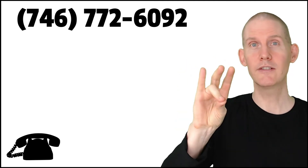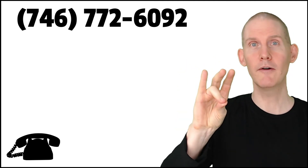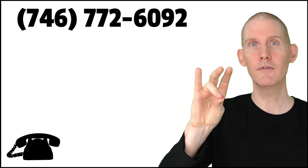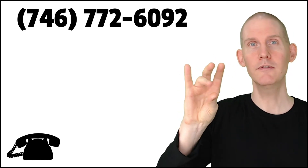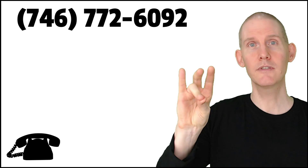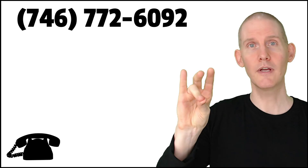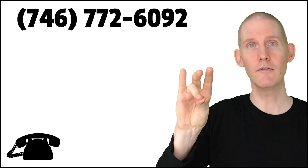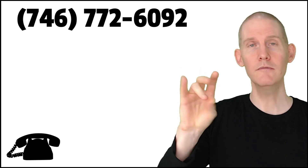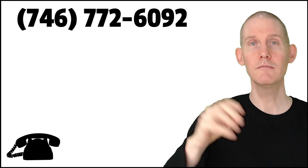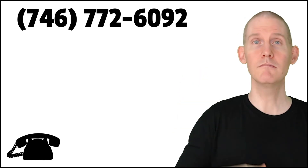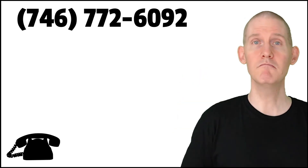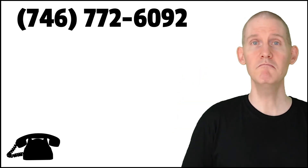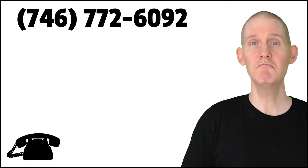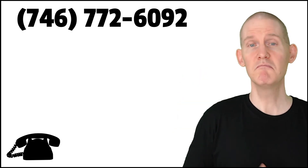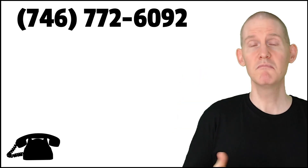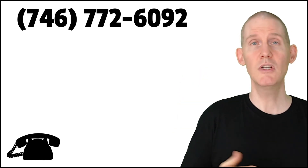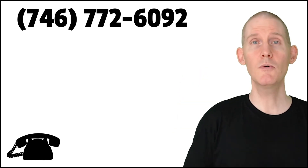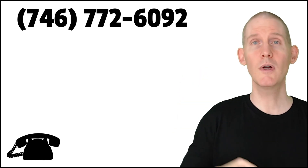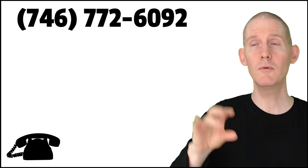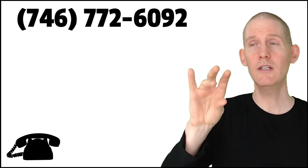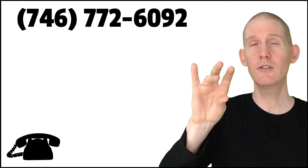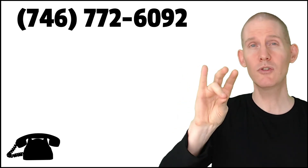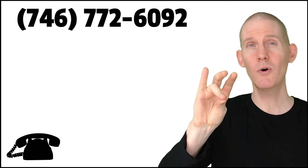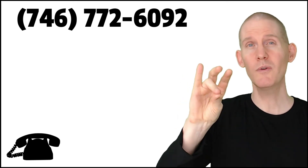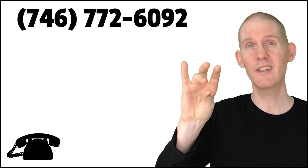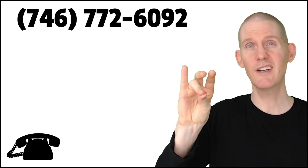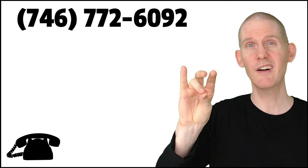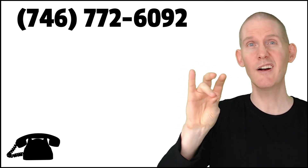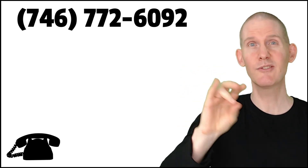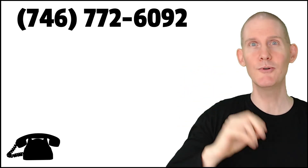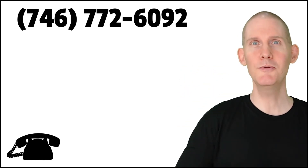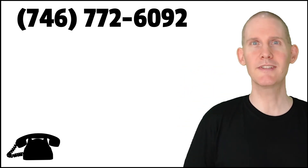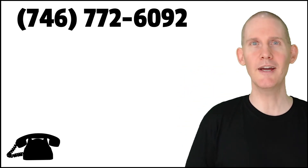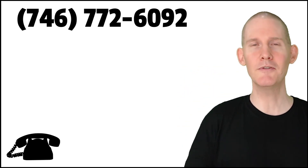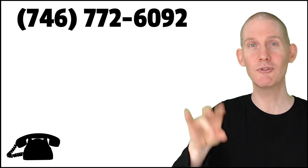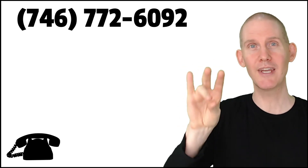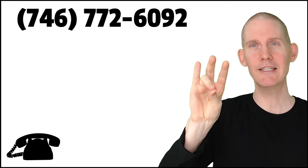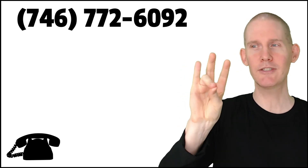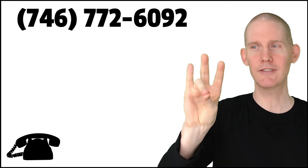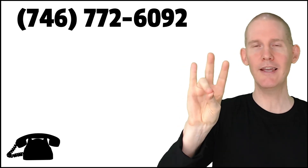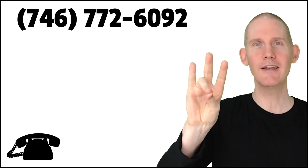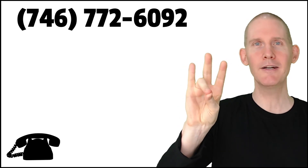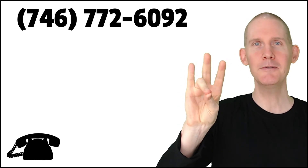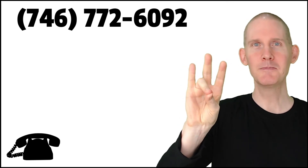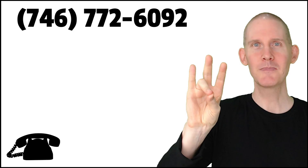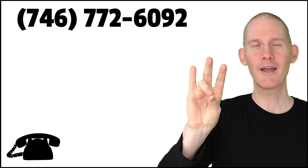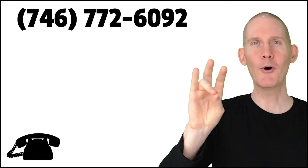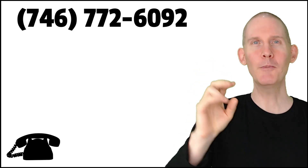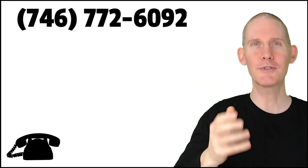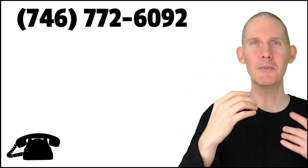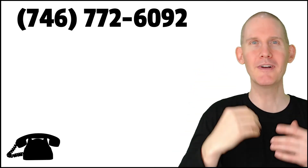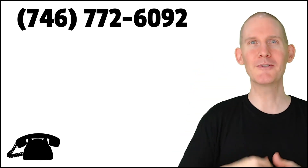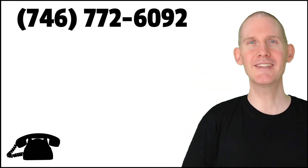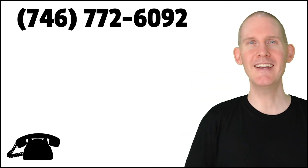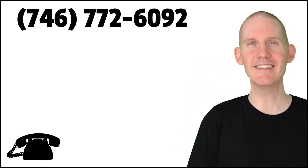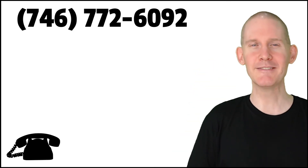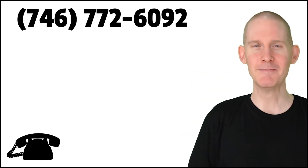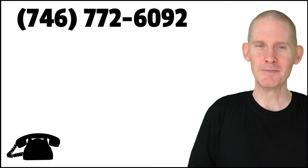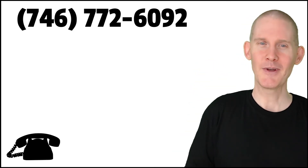7, 7. Either way, we need to show that there are 2 7s. You can't just stay here and hope someone understands.